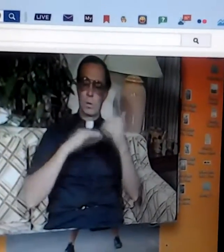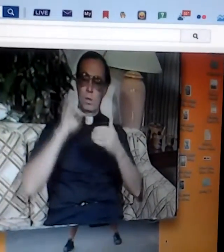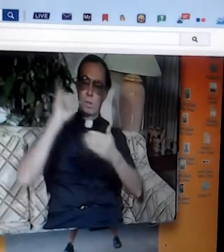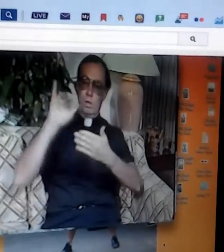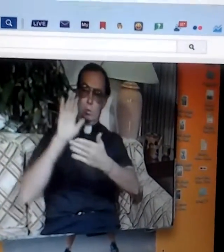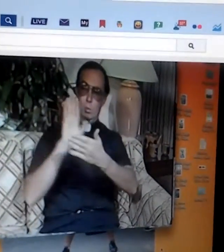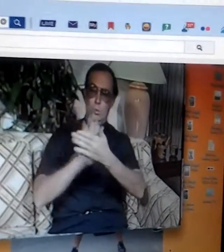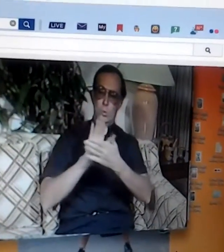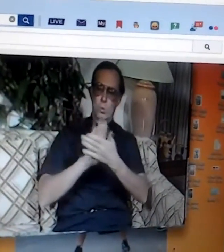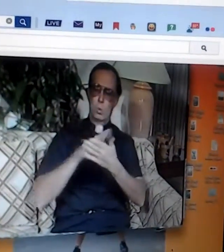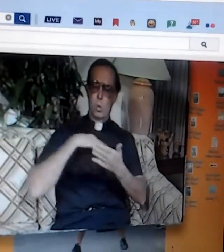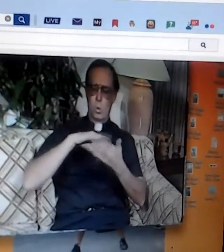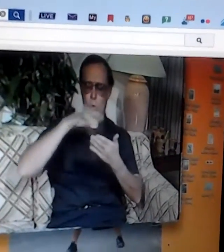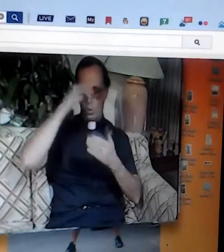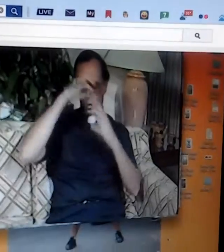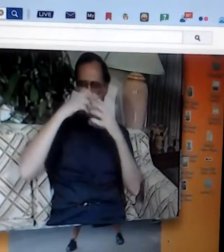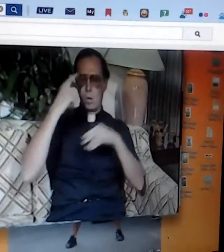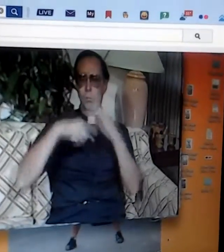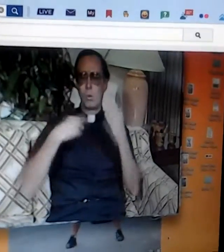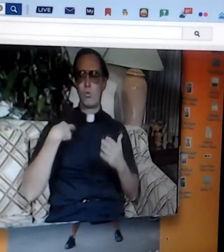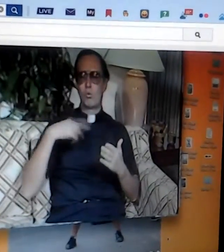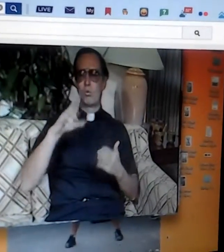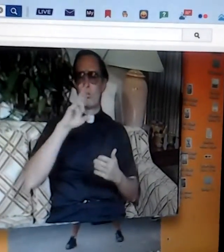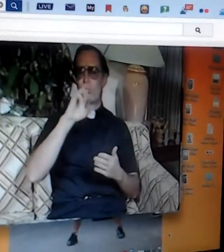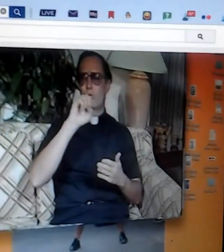or 9 years. The environment was very different.